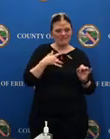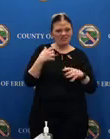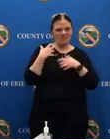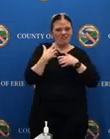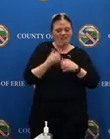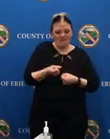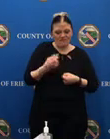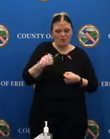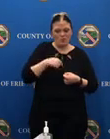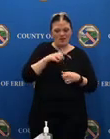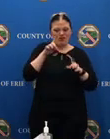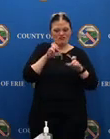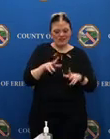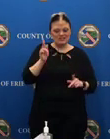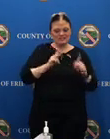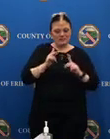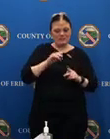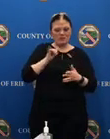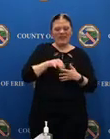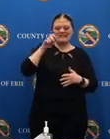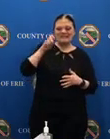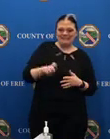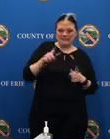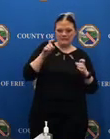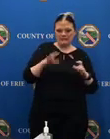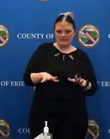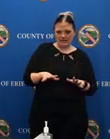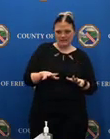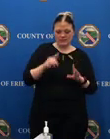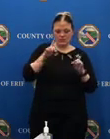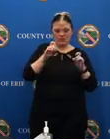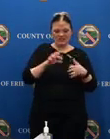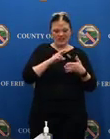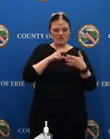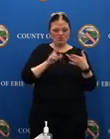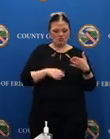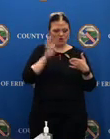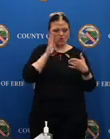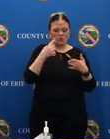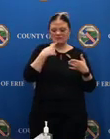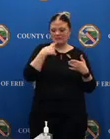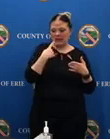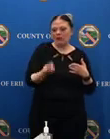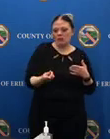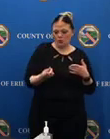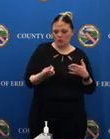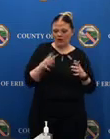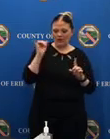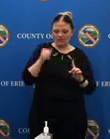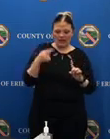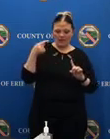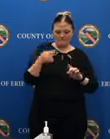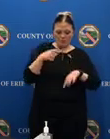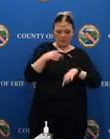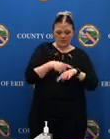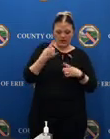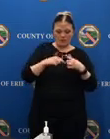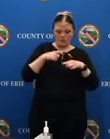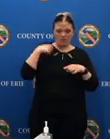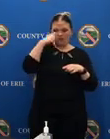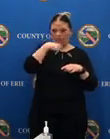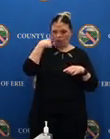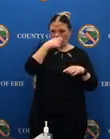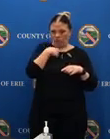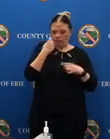are testing the people that need to be tested. So the test results will tell you that at that point in time when the specimen was